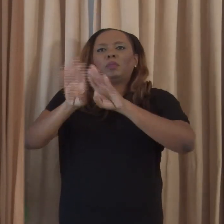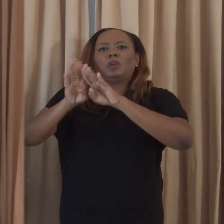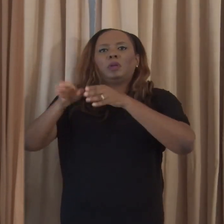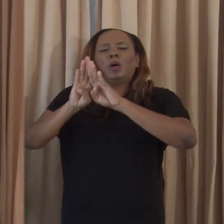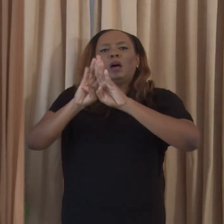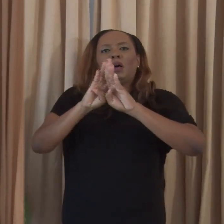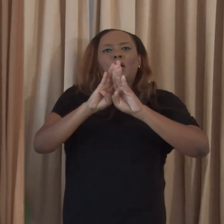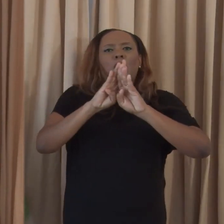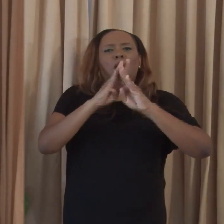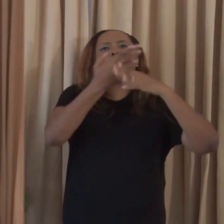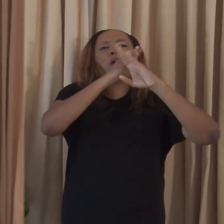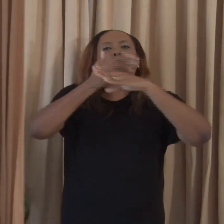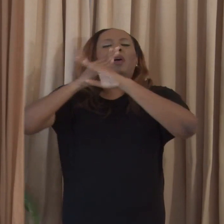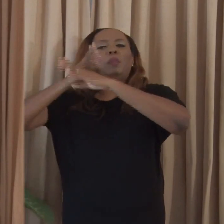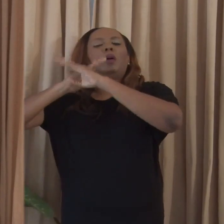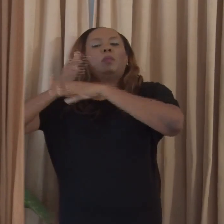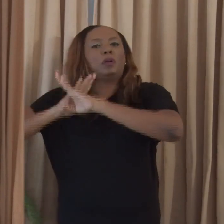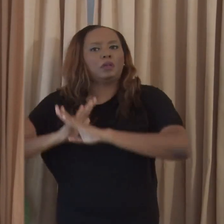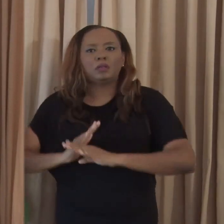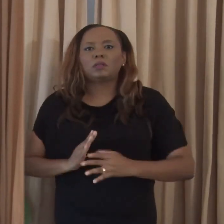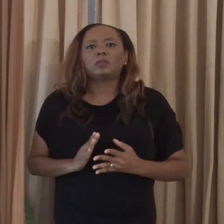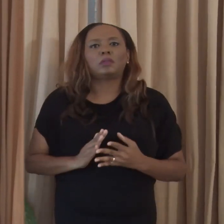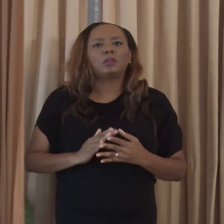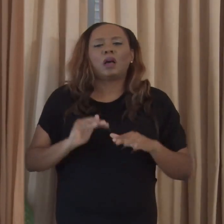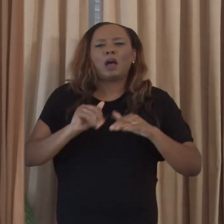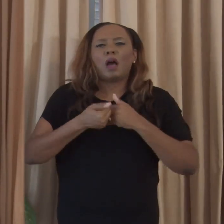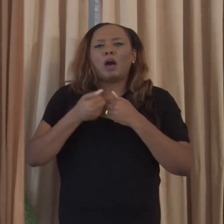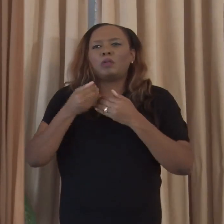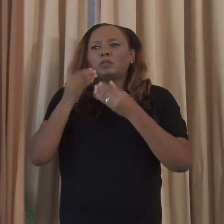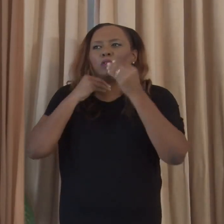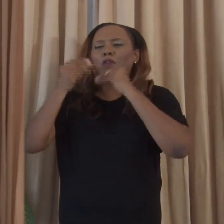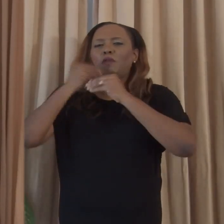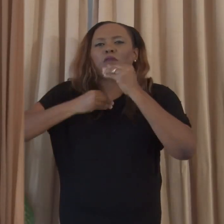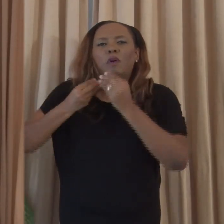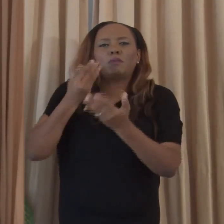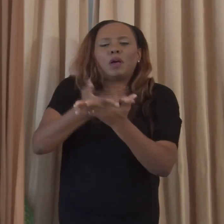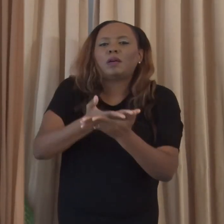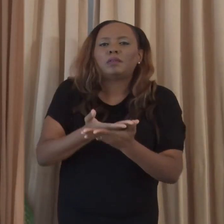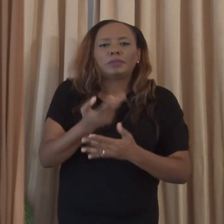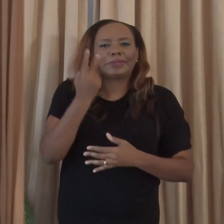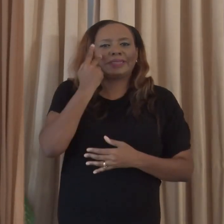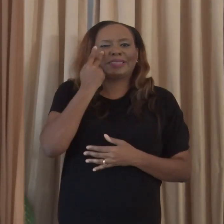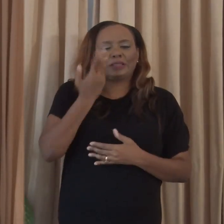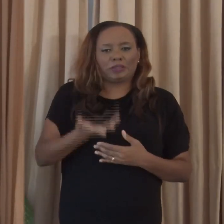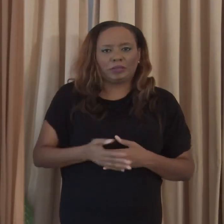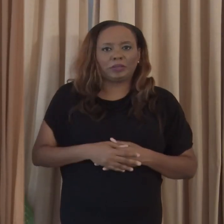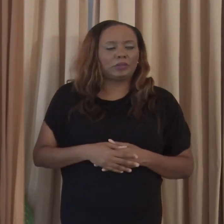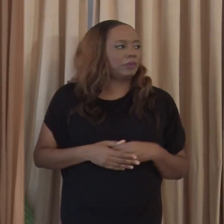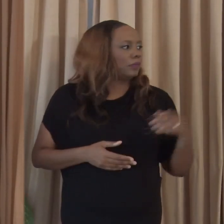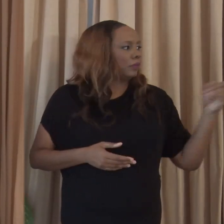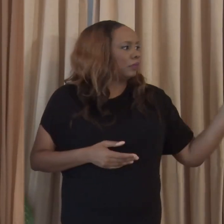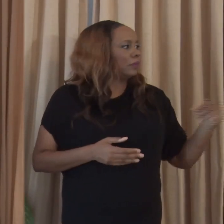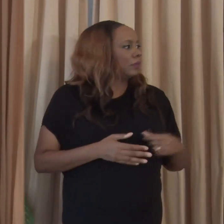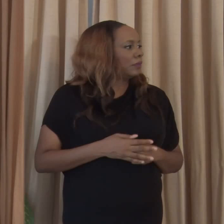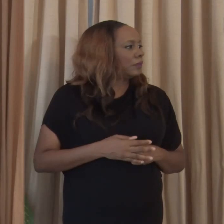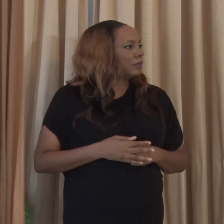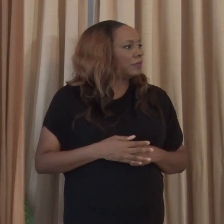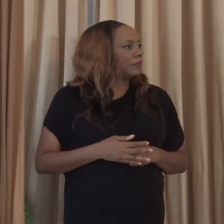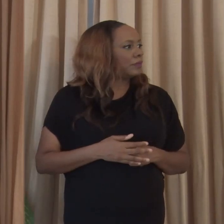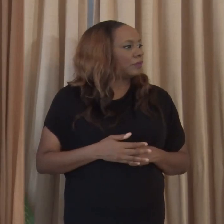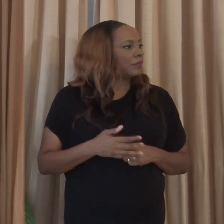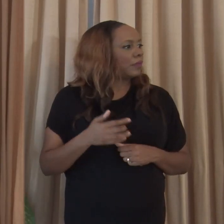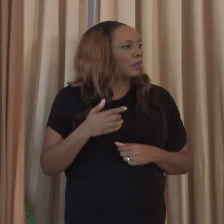of collateral issues that can come about as a result of that. I'm very glad you mentioned that, because I was